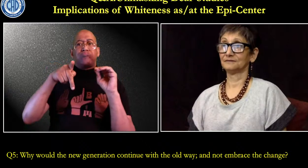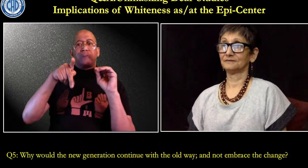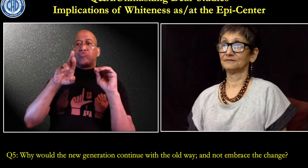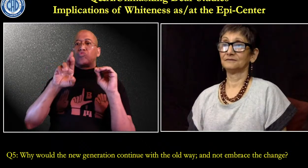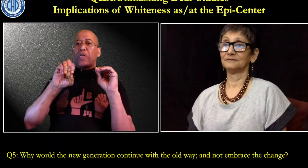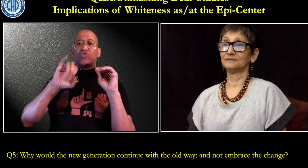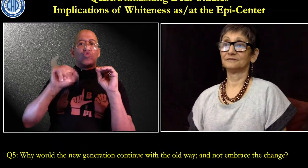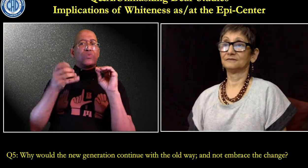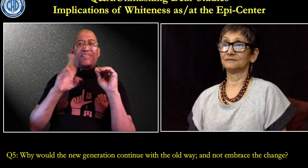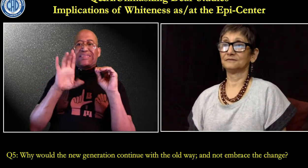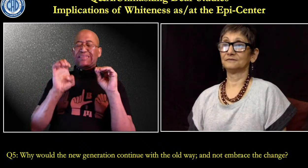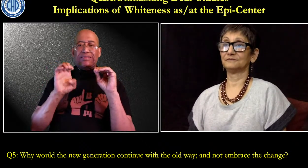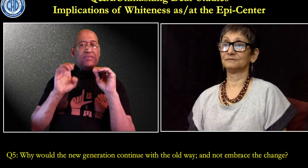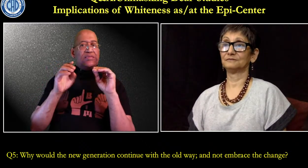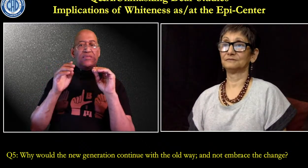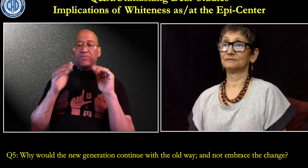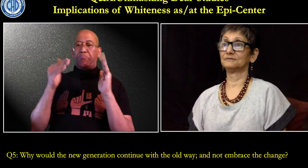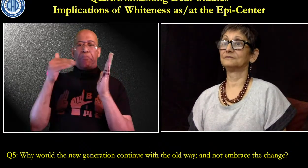are born,